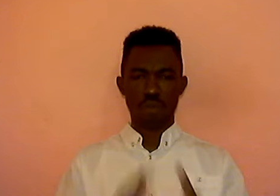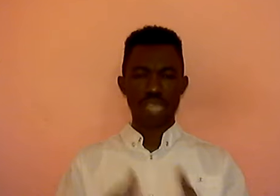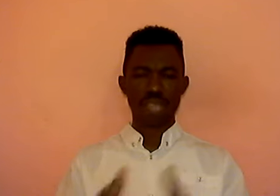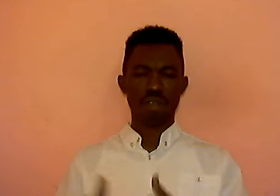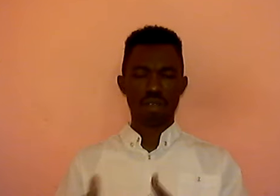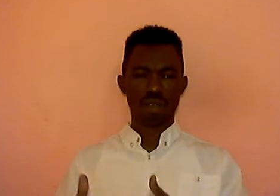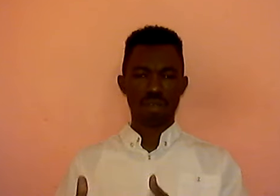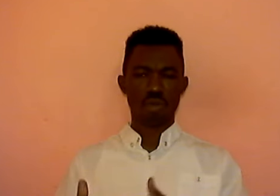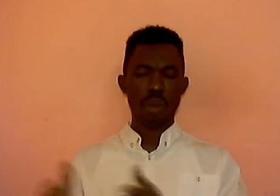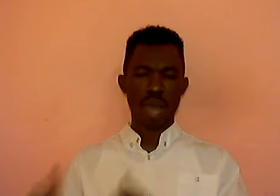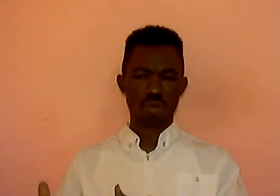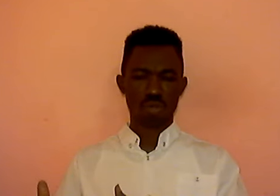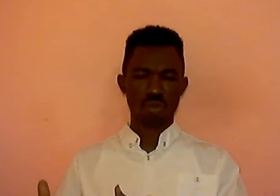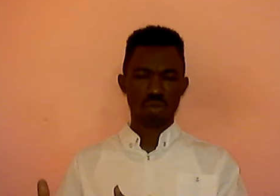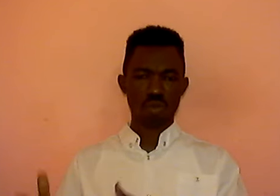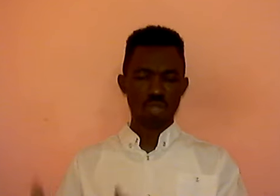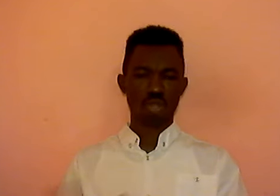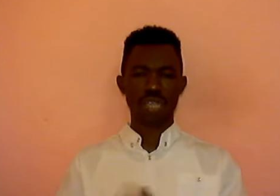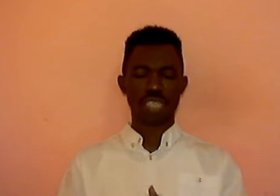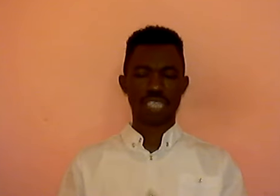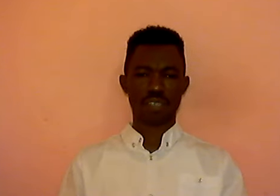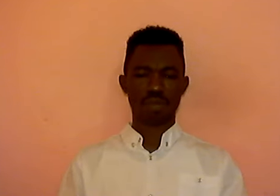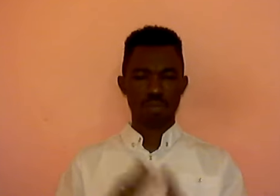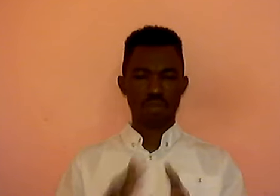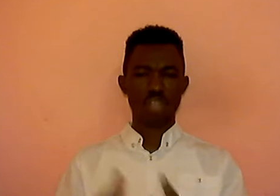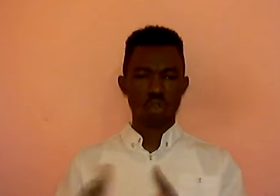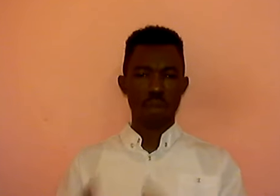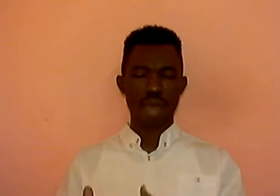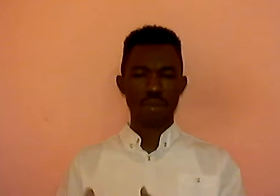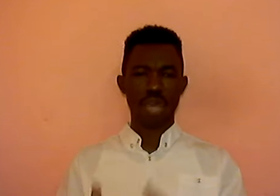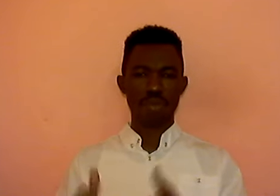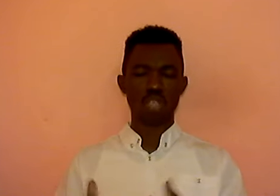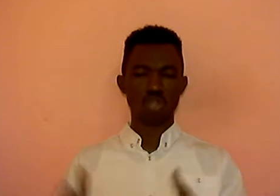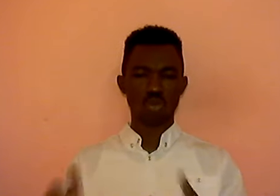they come out with all these things, before they come out and begin